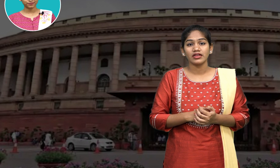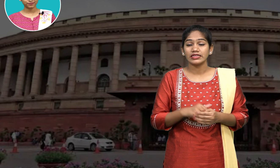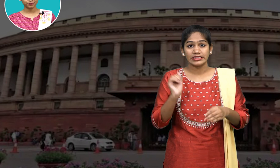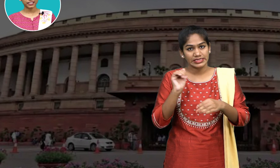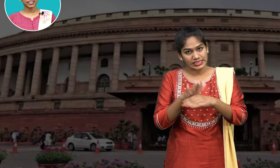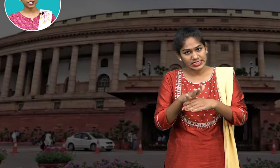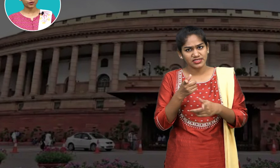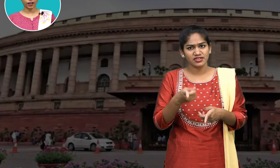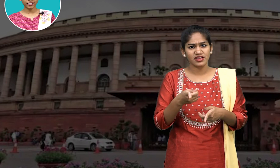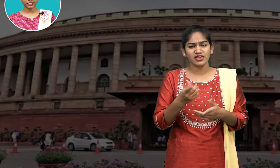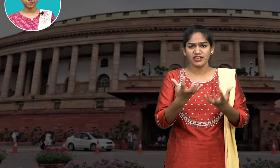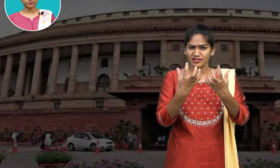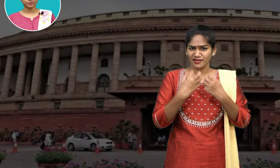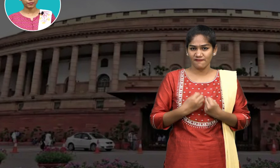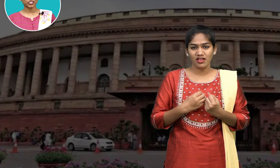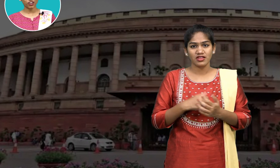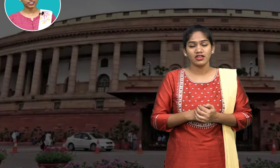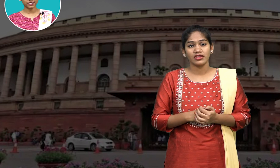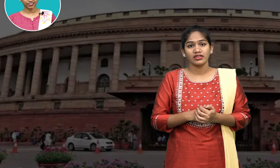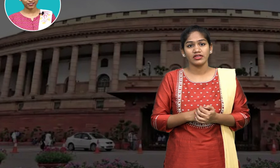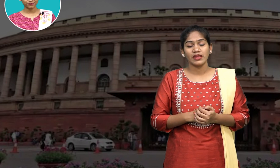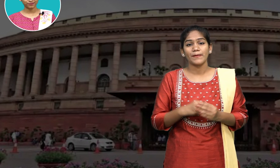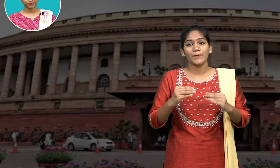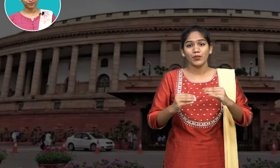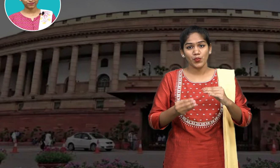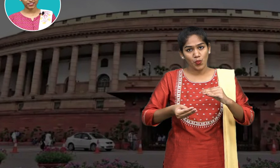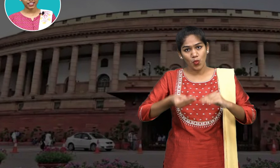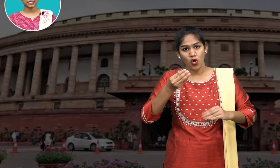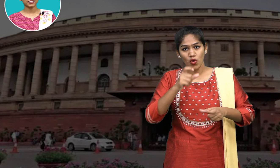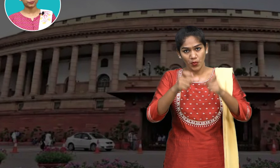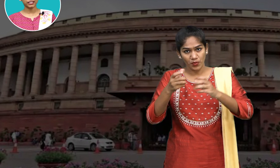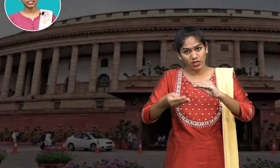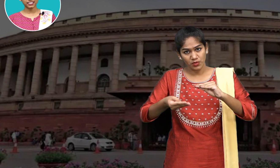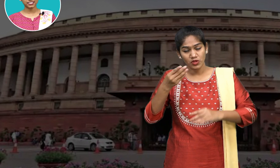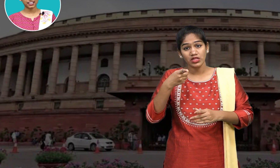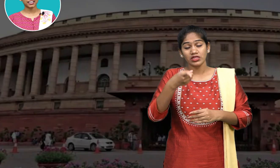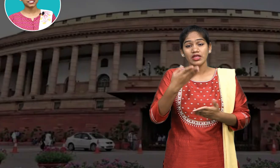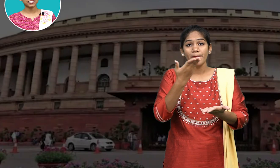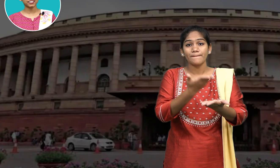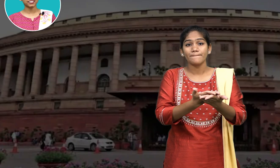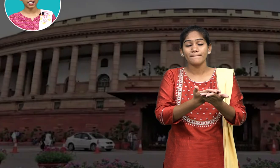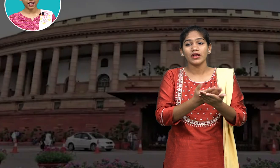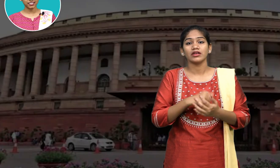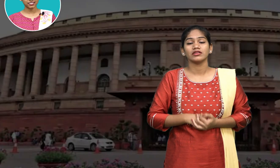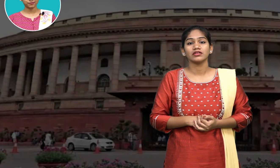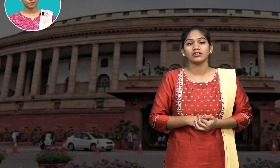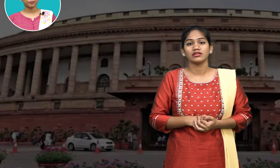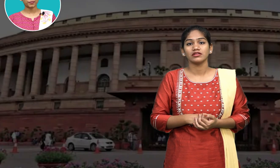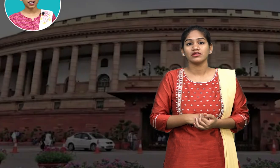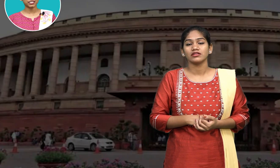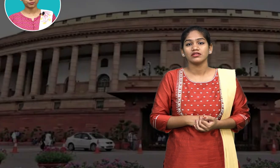assent by the required majority, then the bill is considered